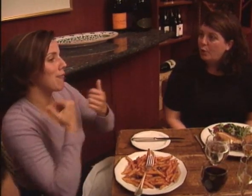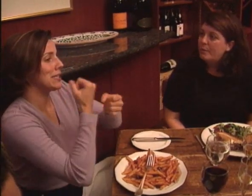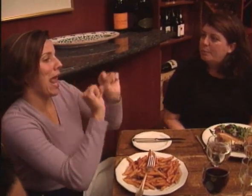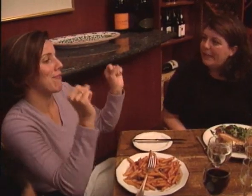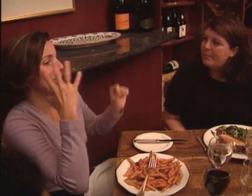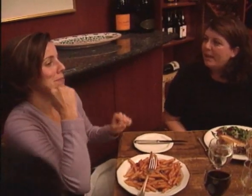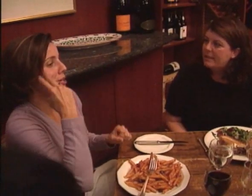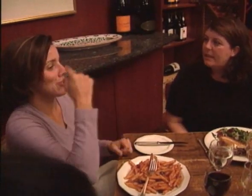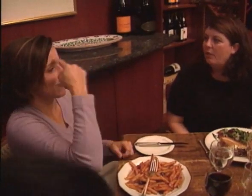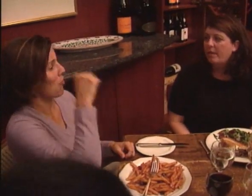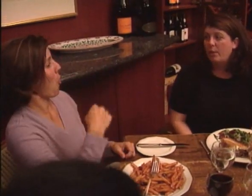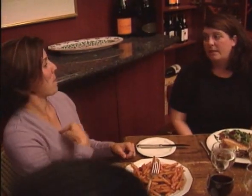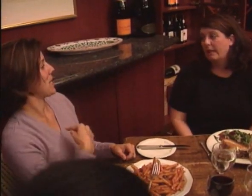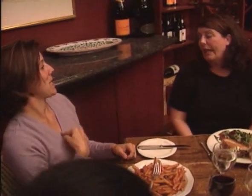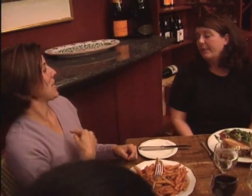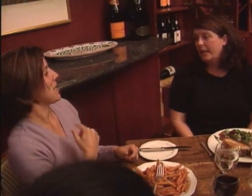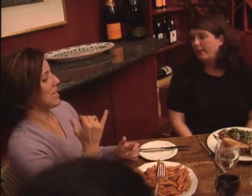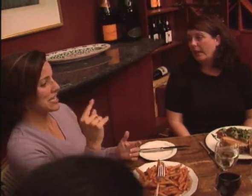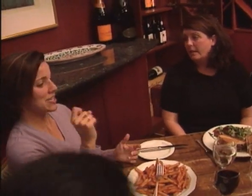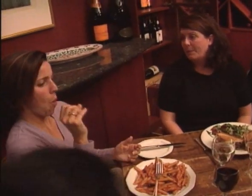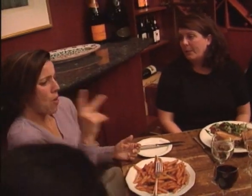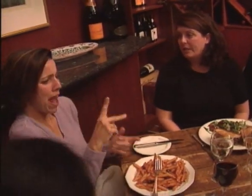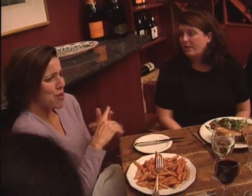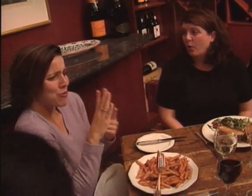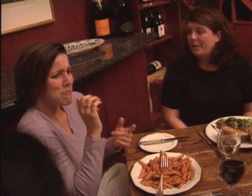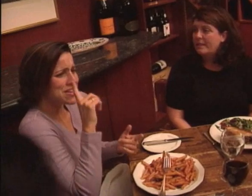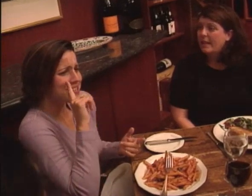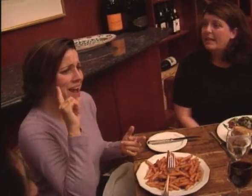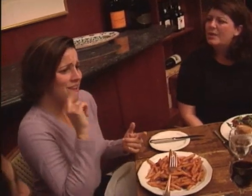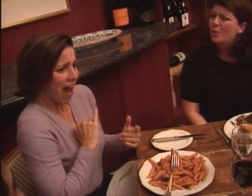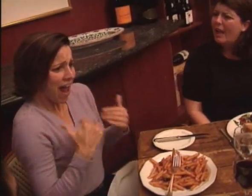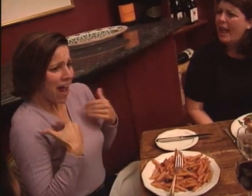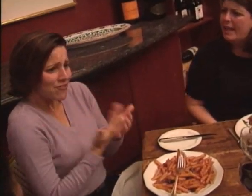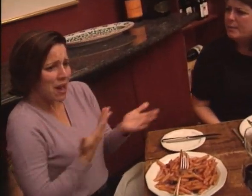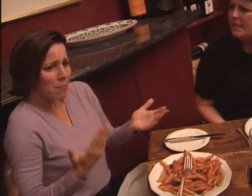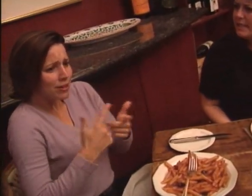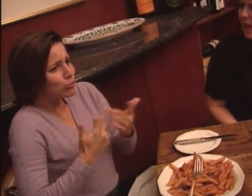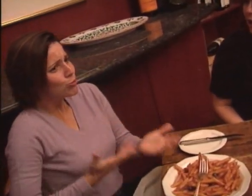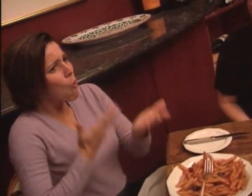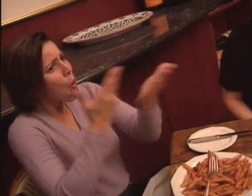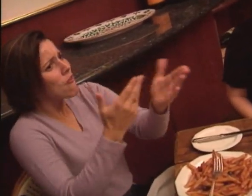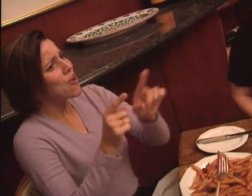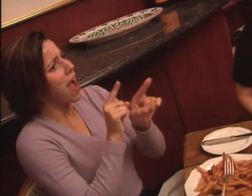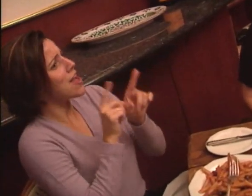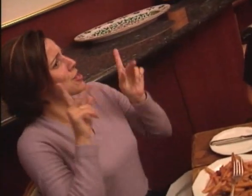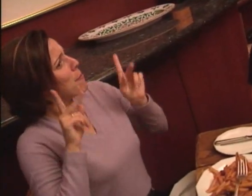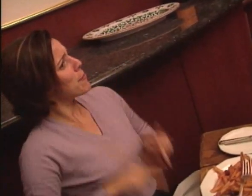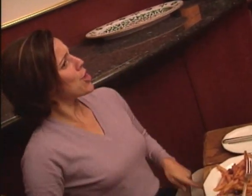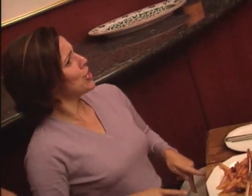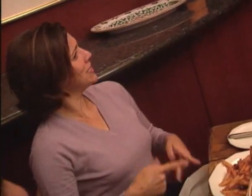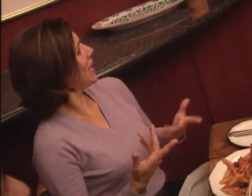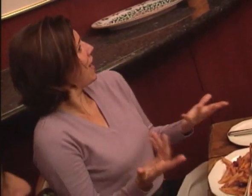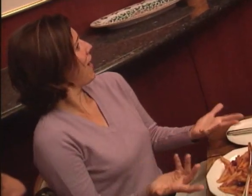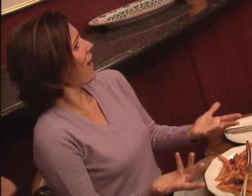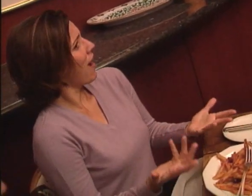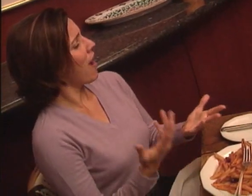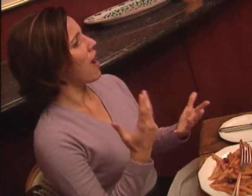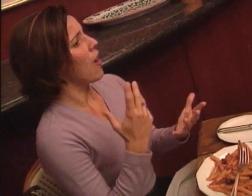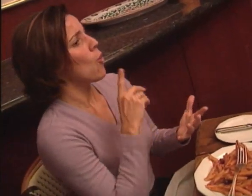could be myself, and that was a life-saving experience for me to say, it's okay to be deaf. You have something to offer as a